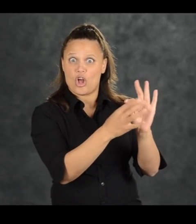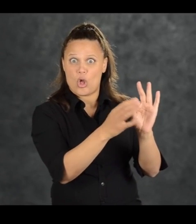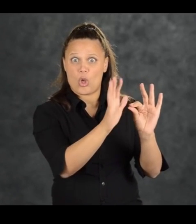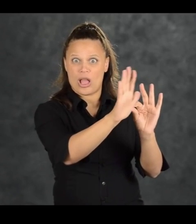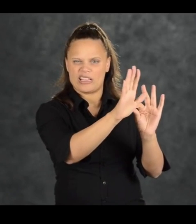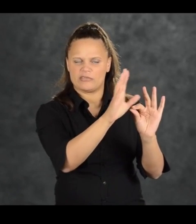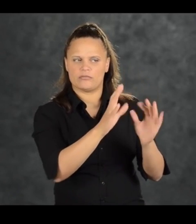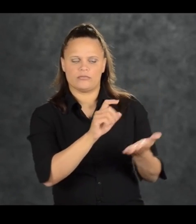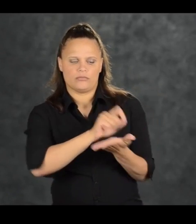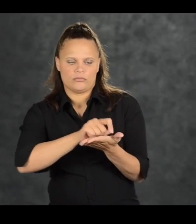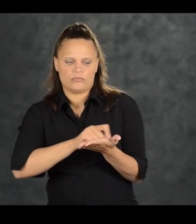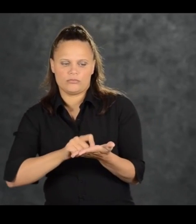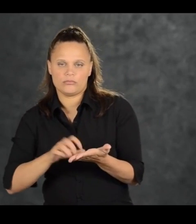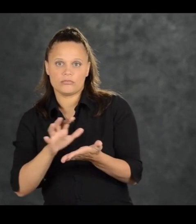have.